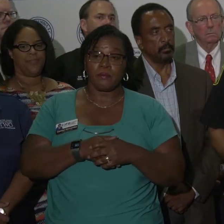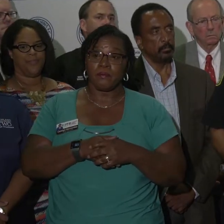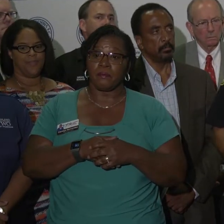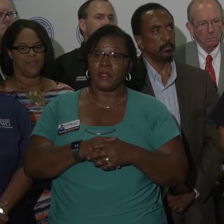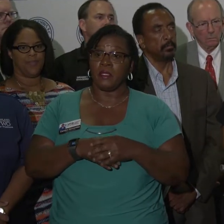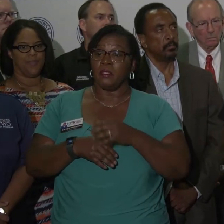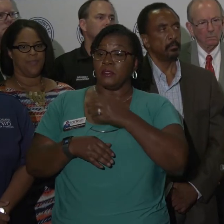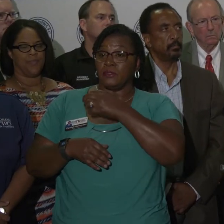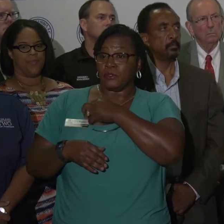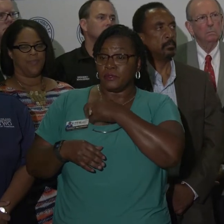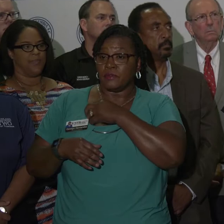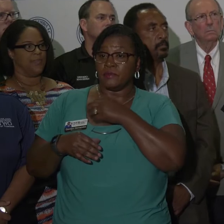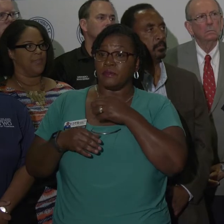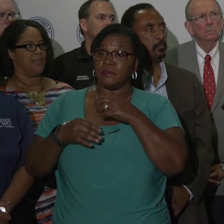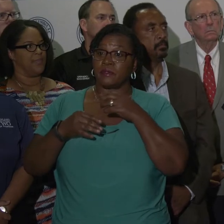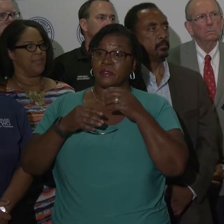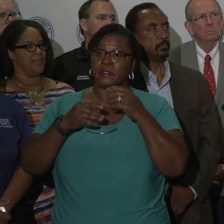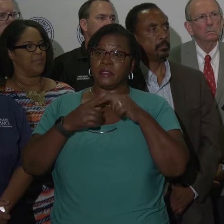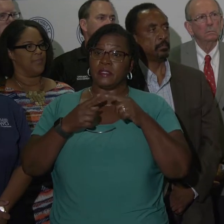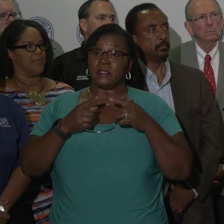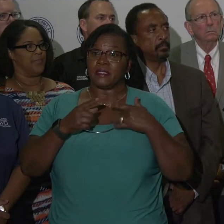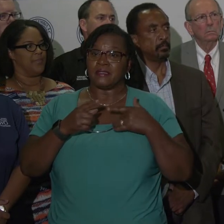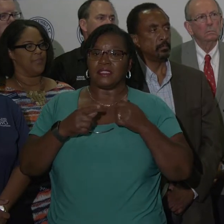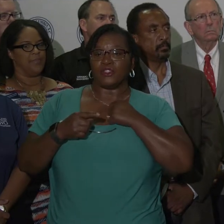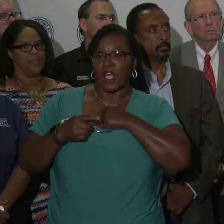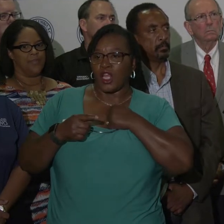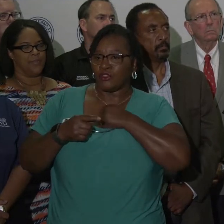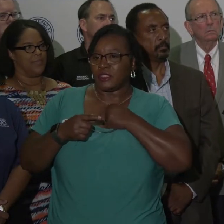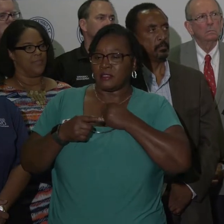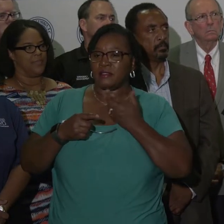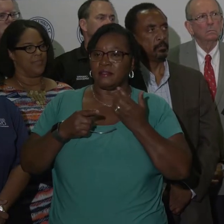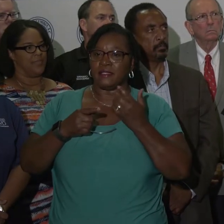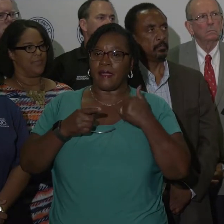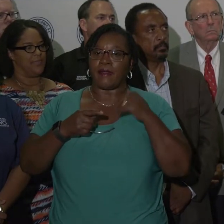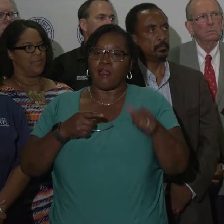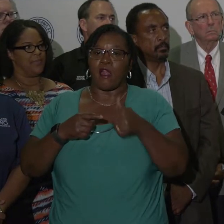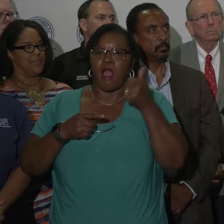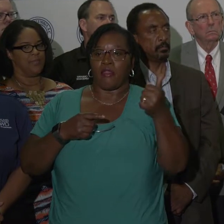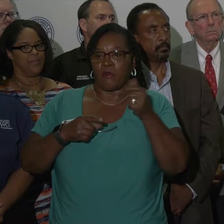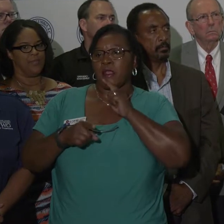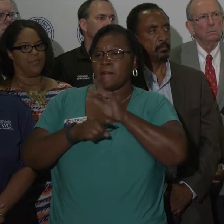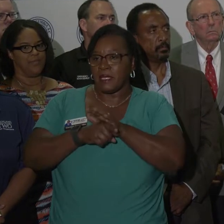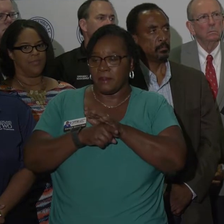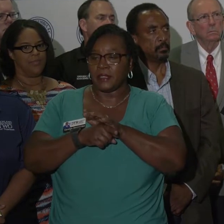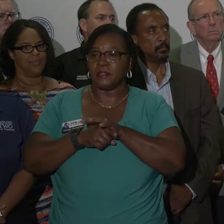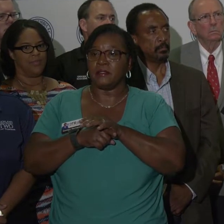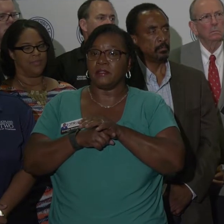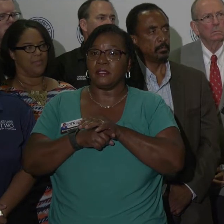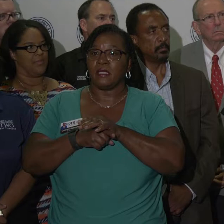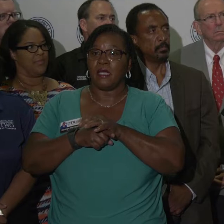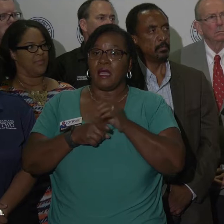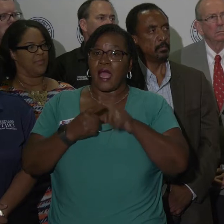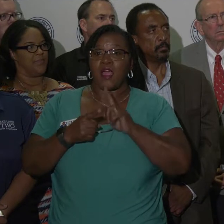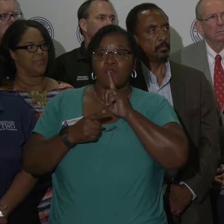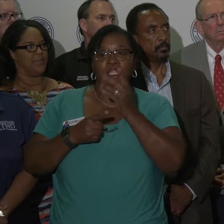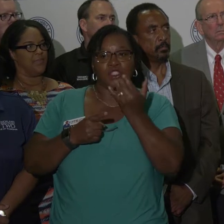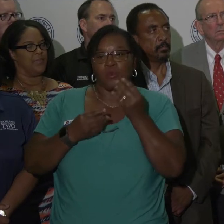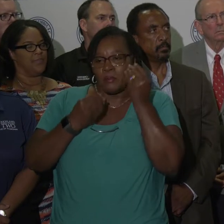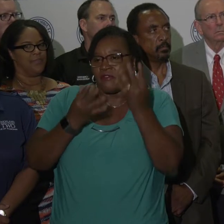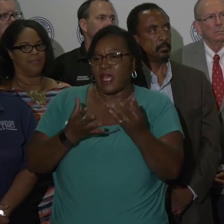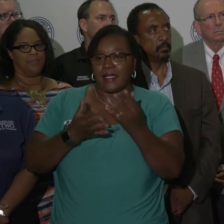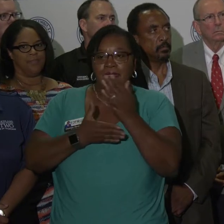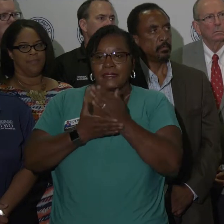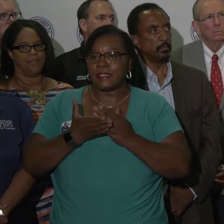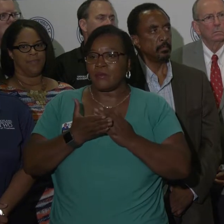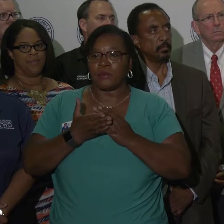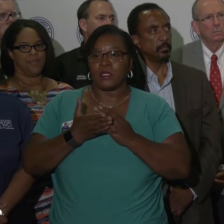The sheriff sends his apologies. He had another commitment. I really want to just provide